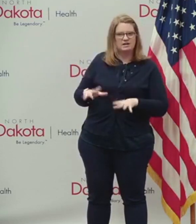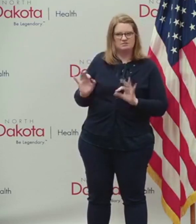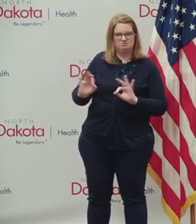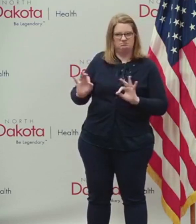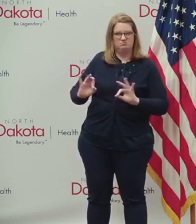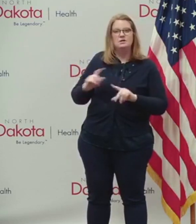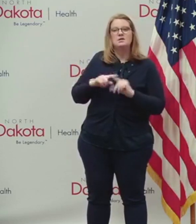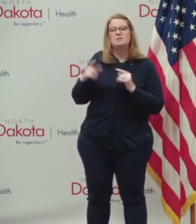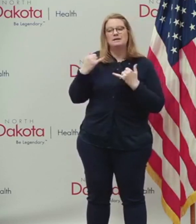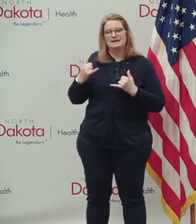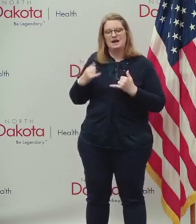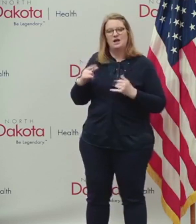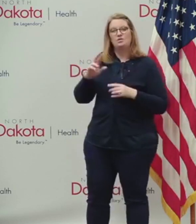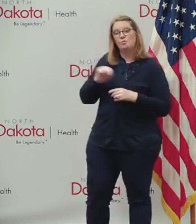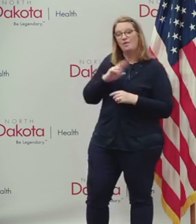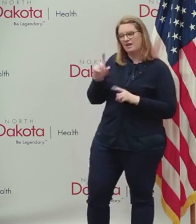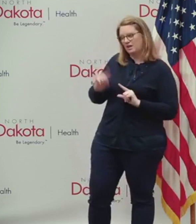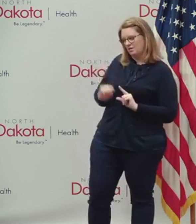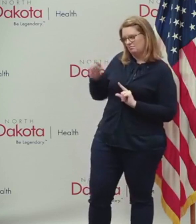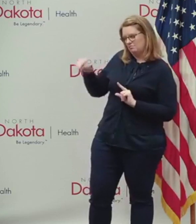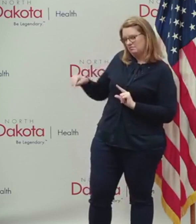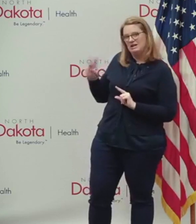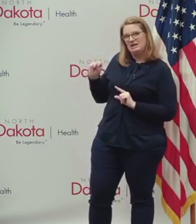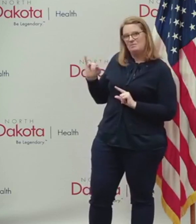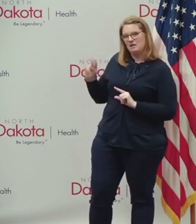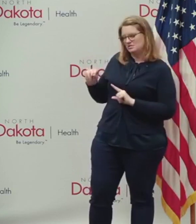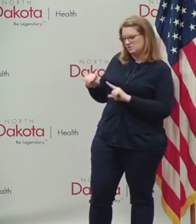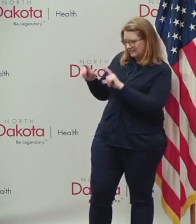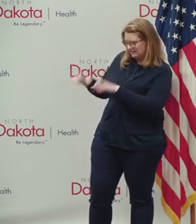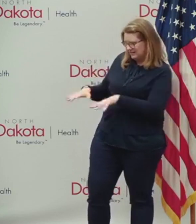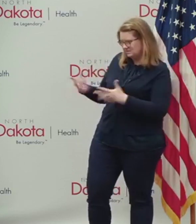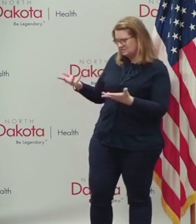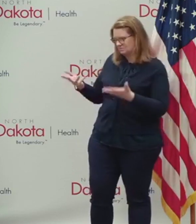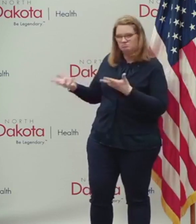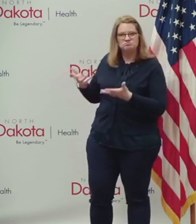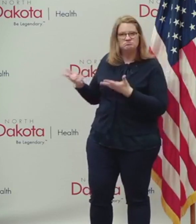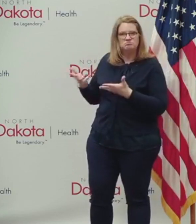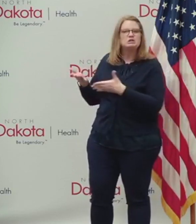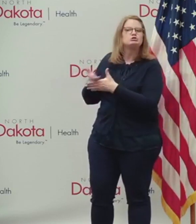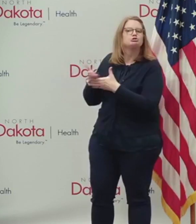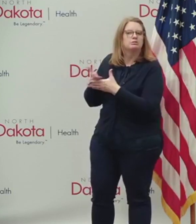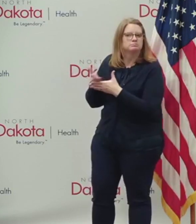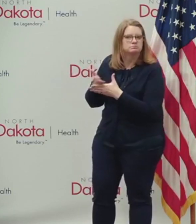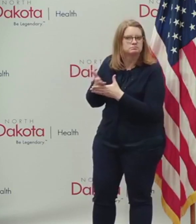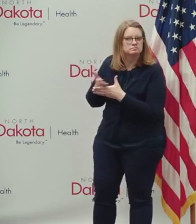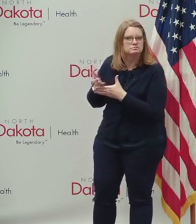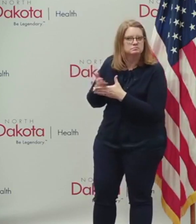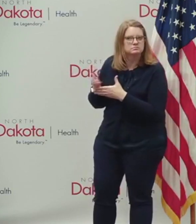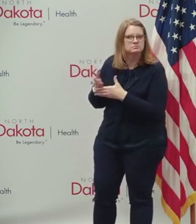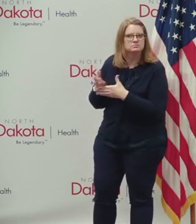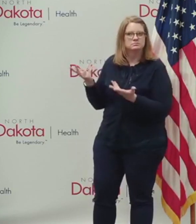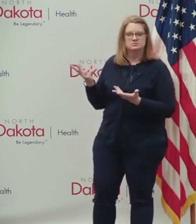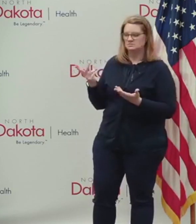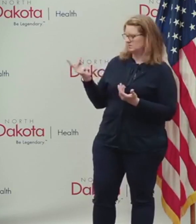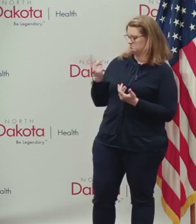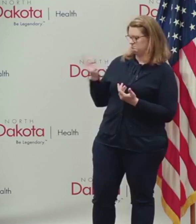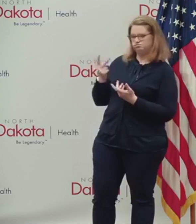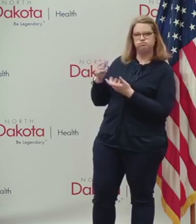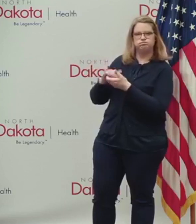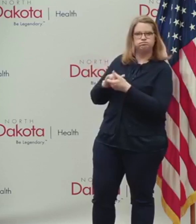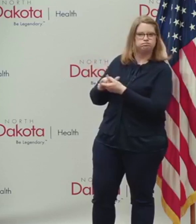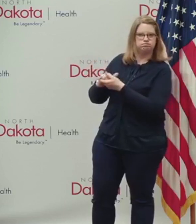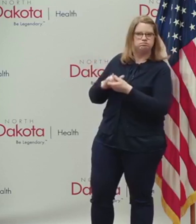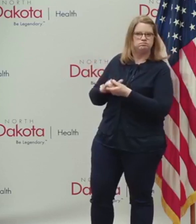they reach the number of tests that North Dakota provided to Minnesota. So like a good neighbor, Minnesota is going to be helping to